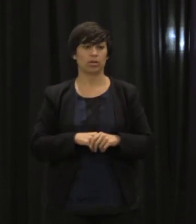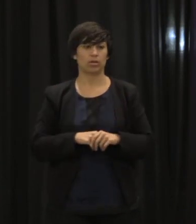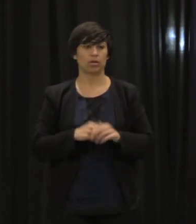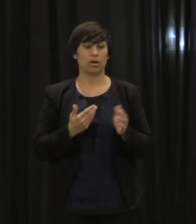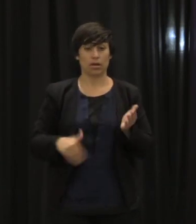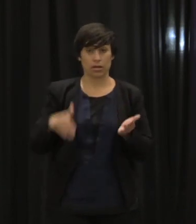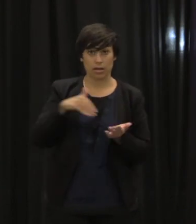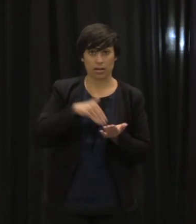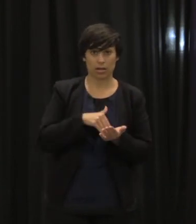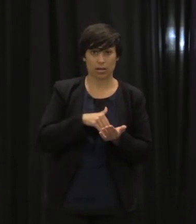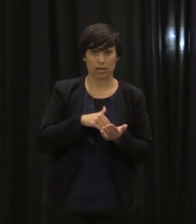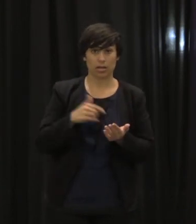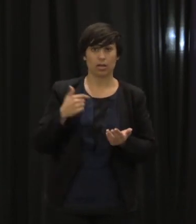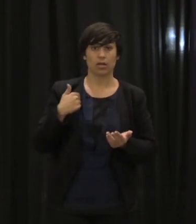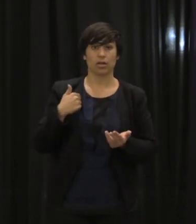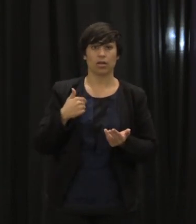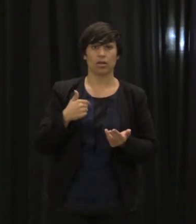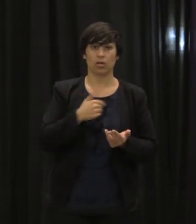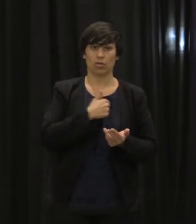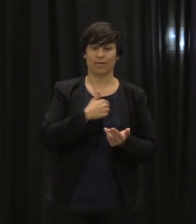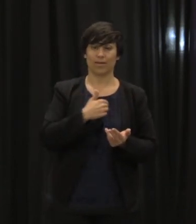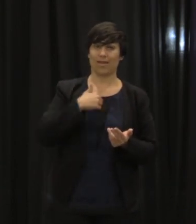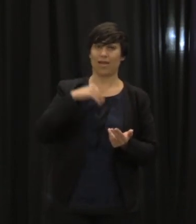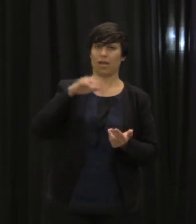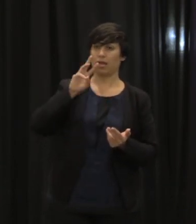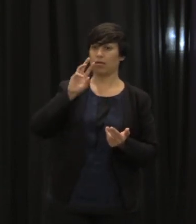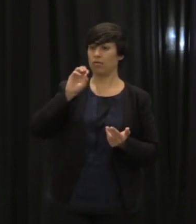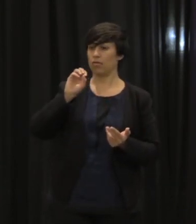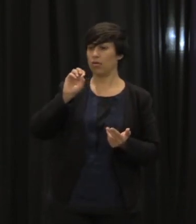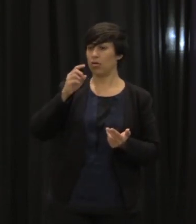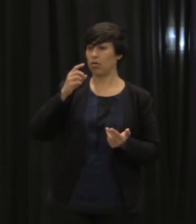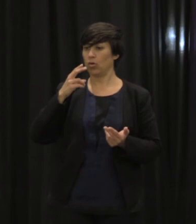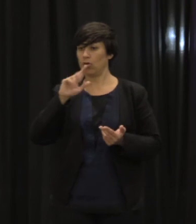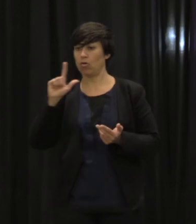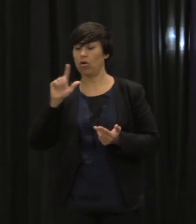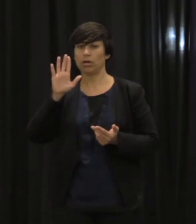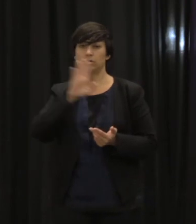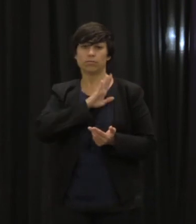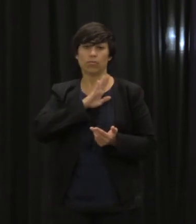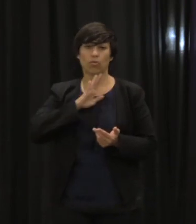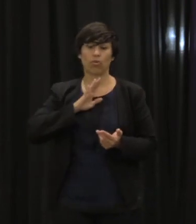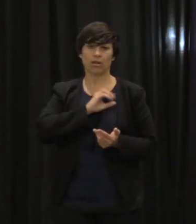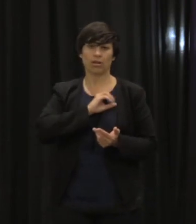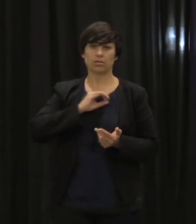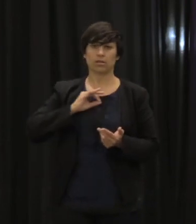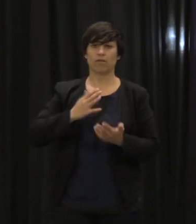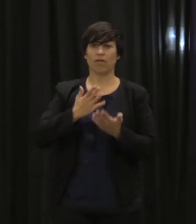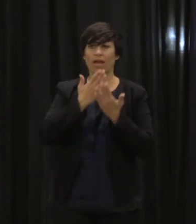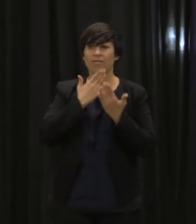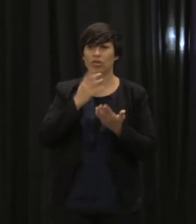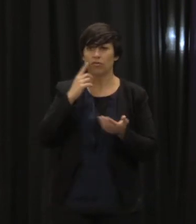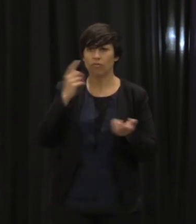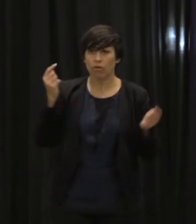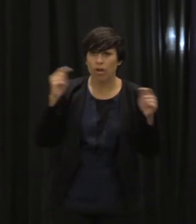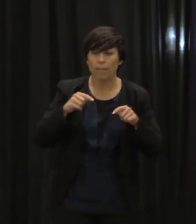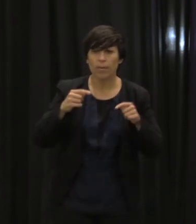Again, on behalf of Woodhull, its board and its staff, I thank you for being here.